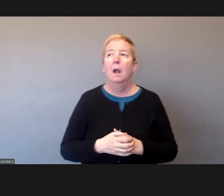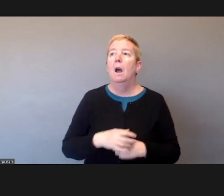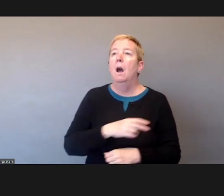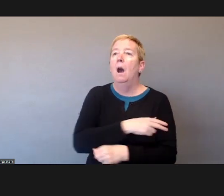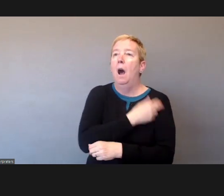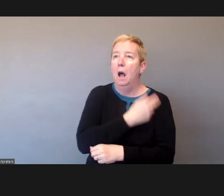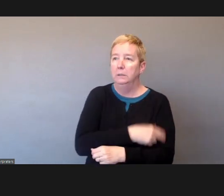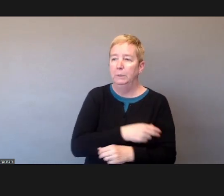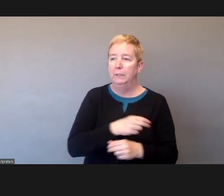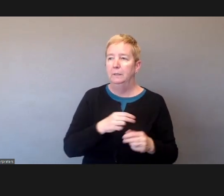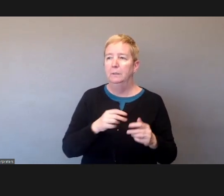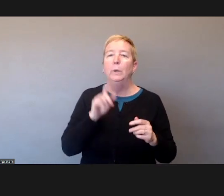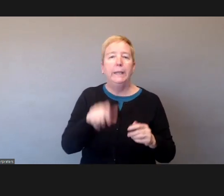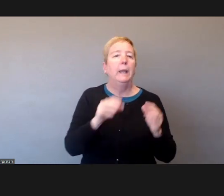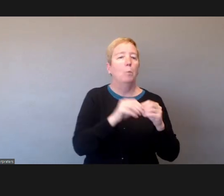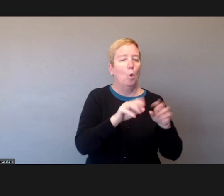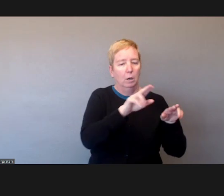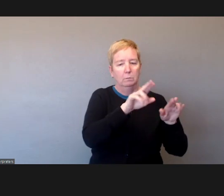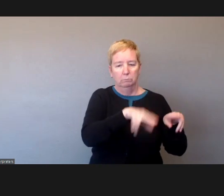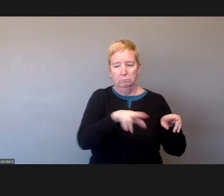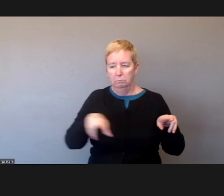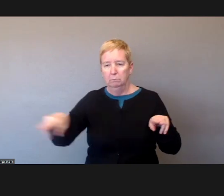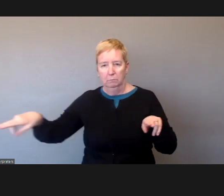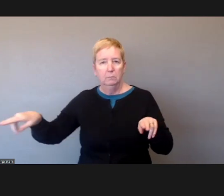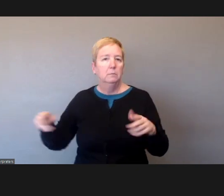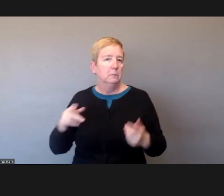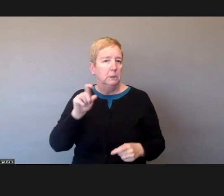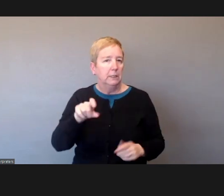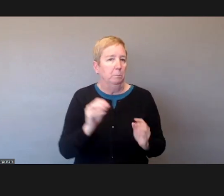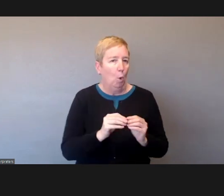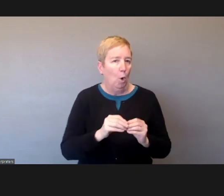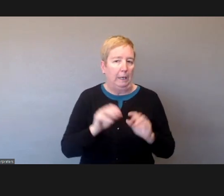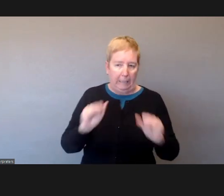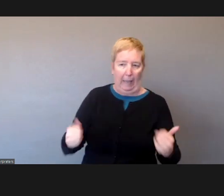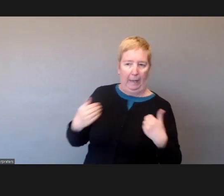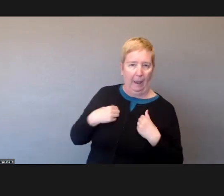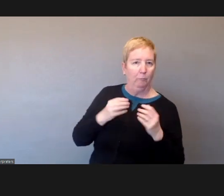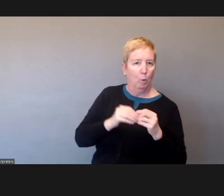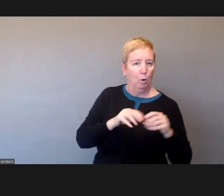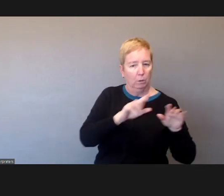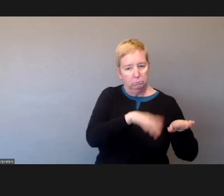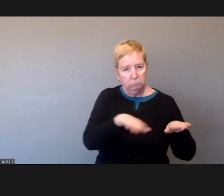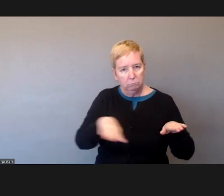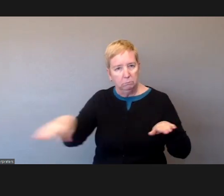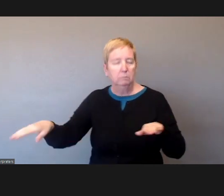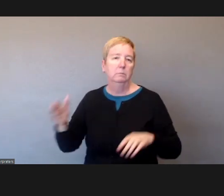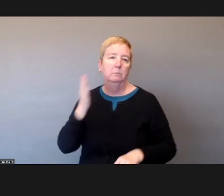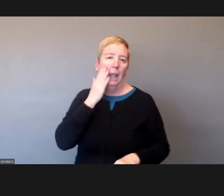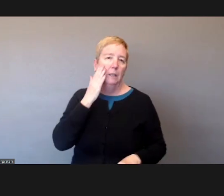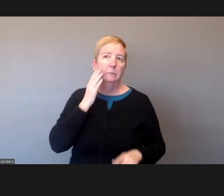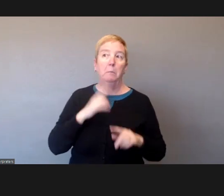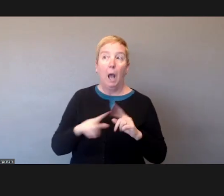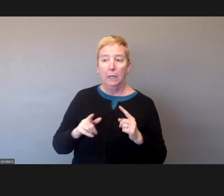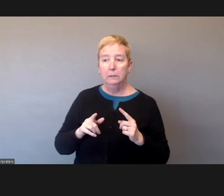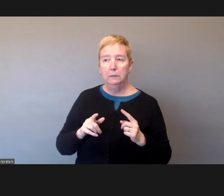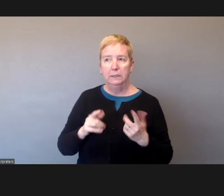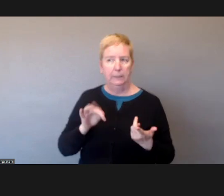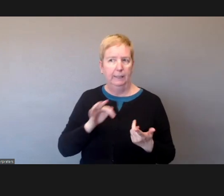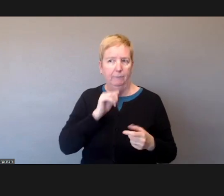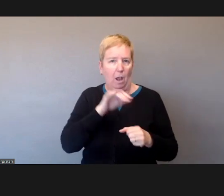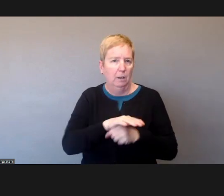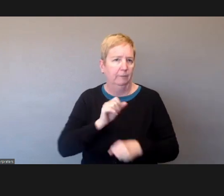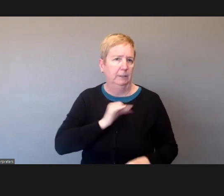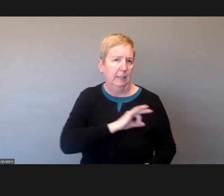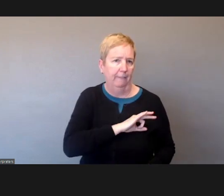more hospital capacity could have been used over the pandemic, but there is that critical stopgap there of staff. When these